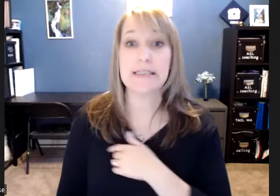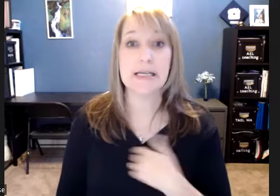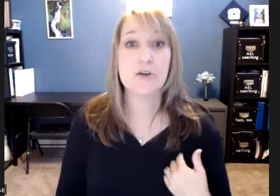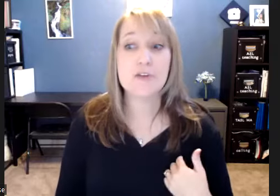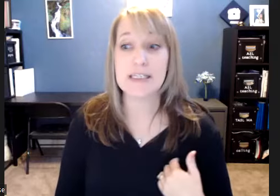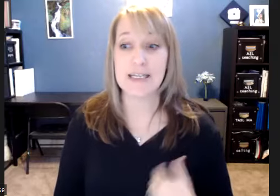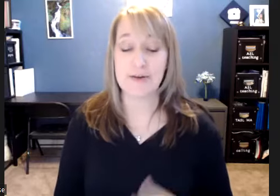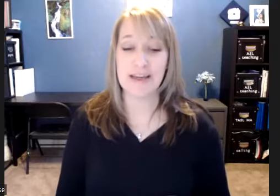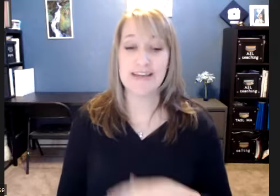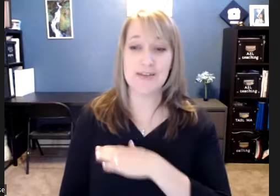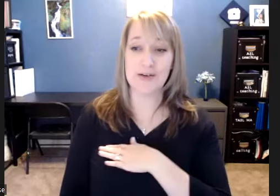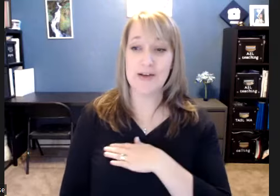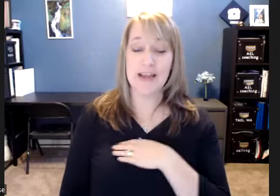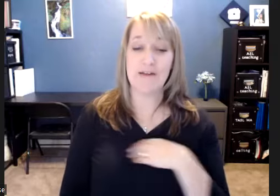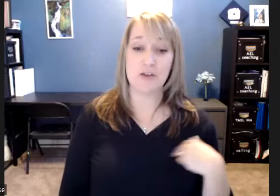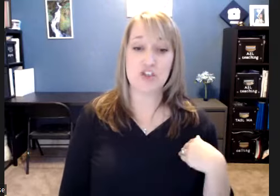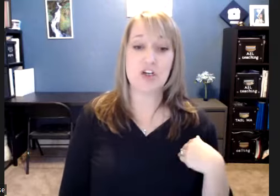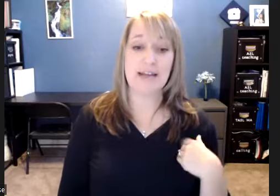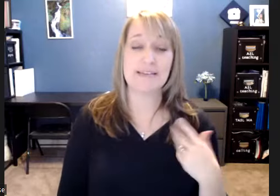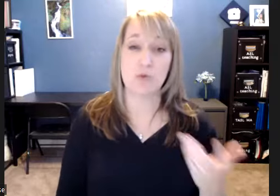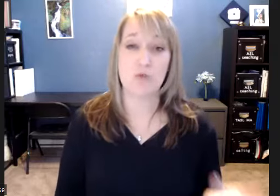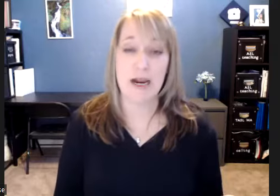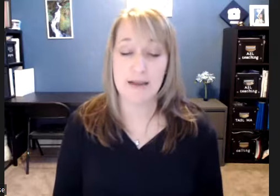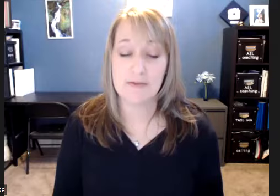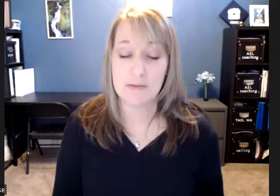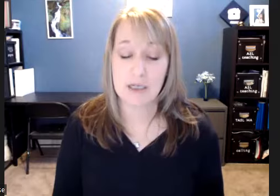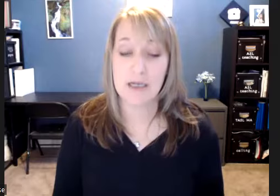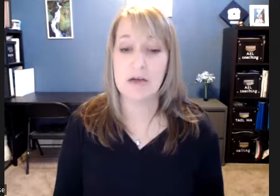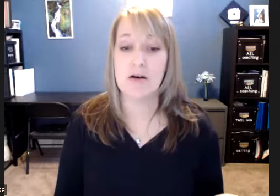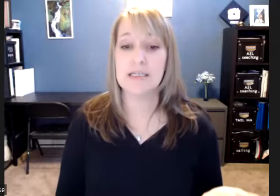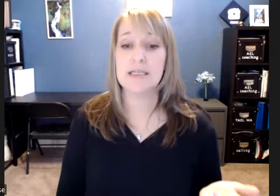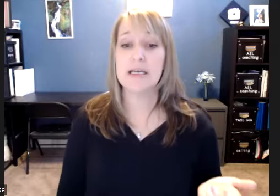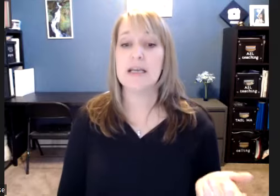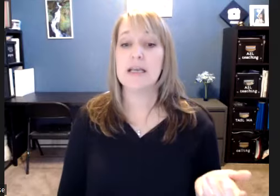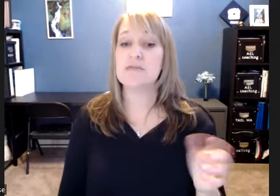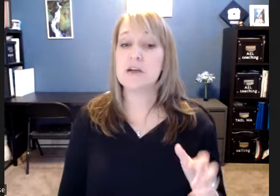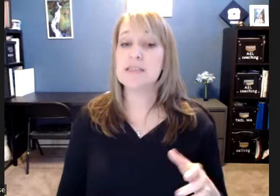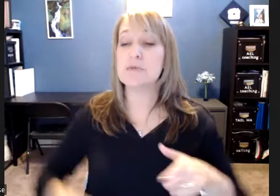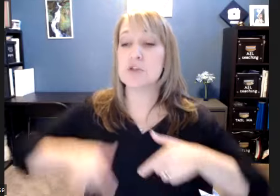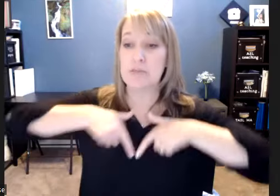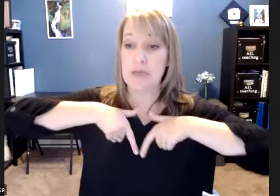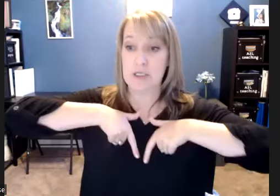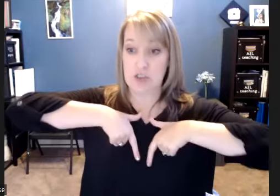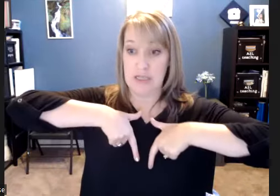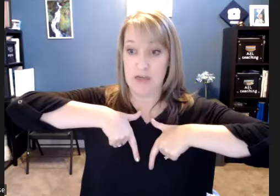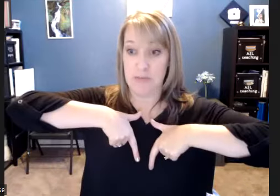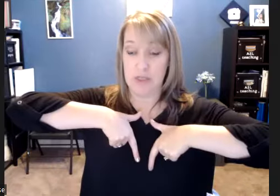Gallaudet University. Okay, so if a shirt has some writing of some kind on it, it's very similar to picture, to having a